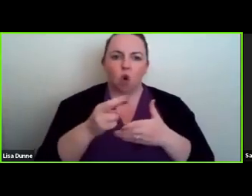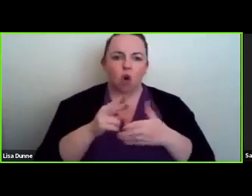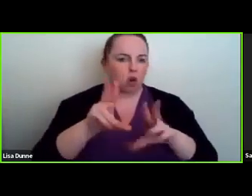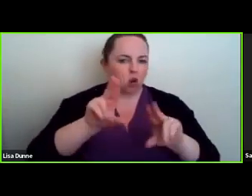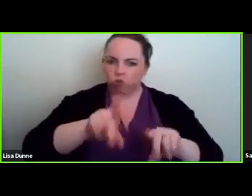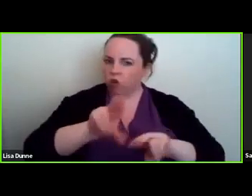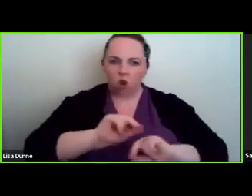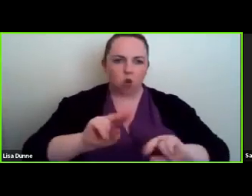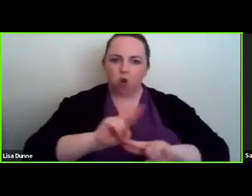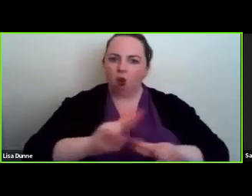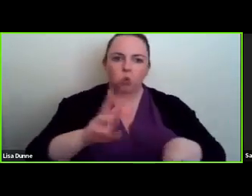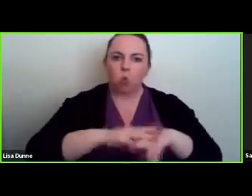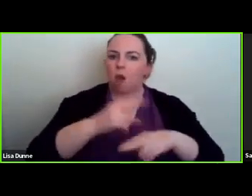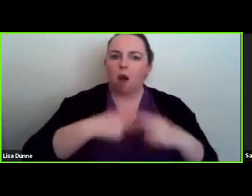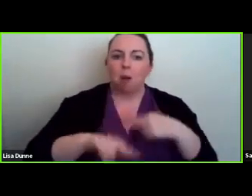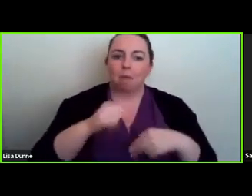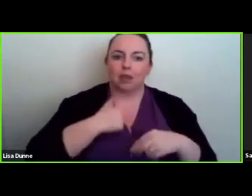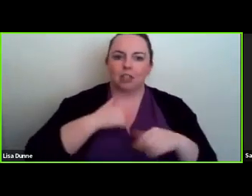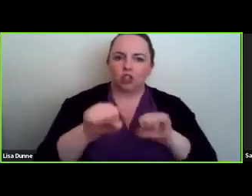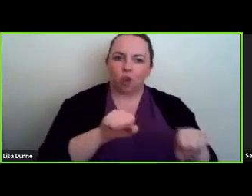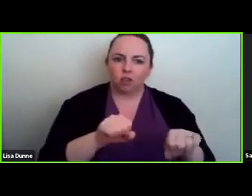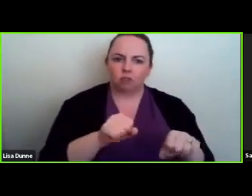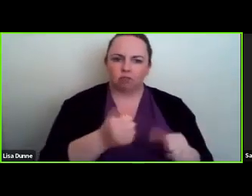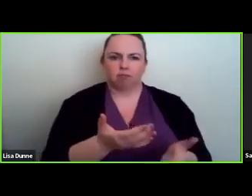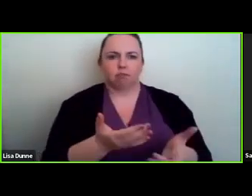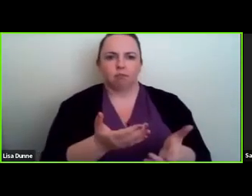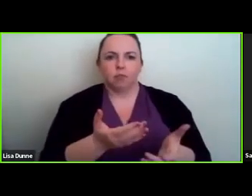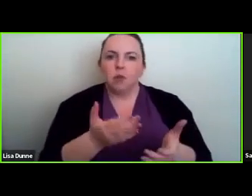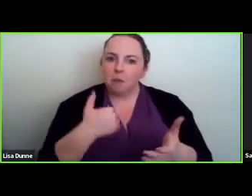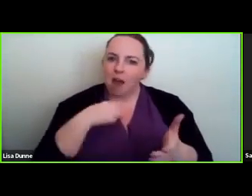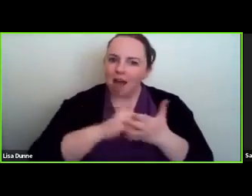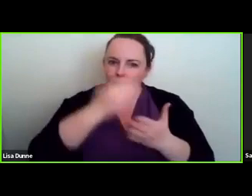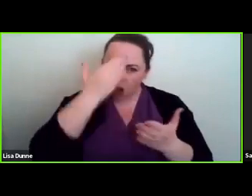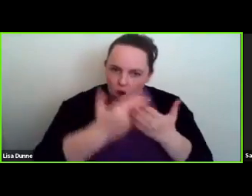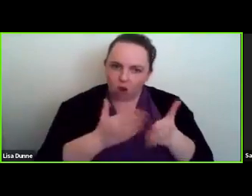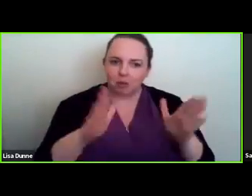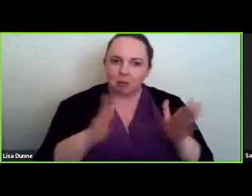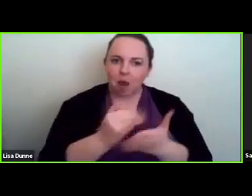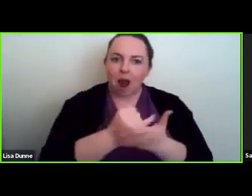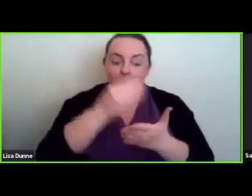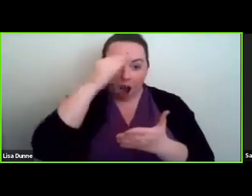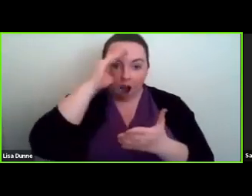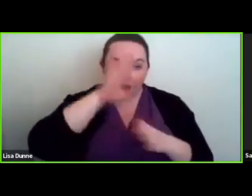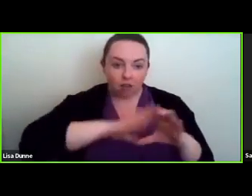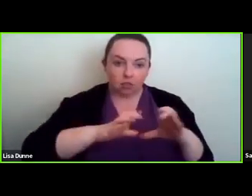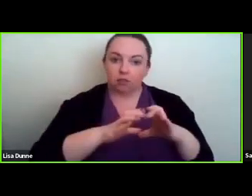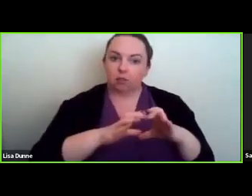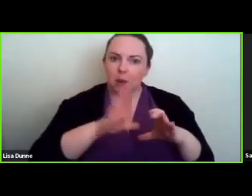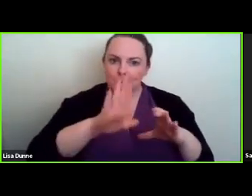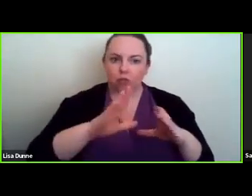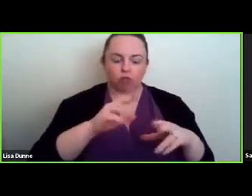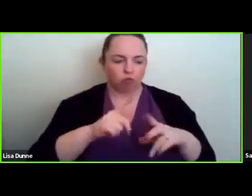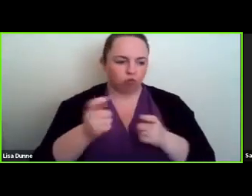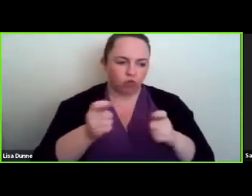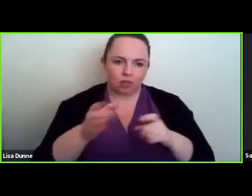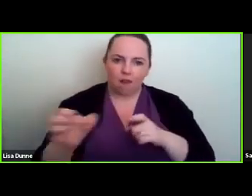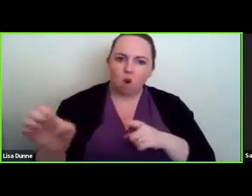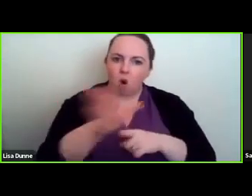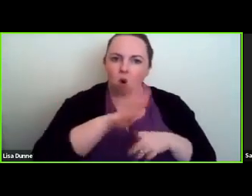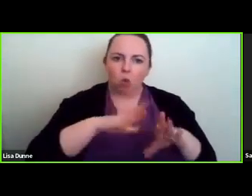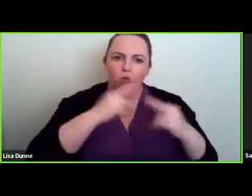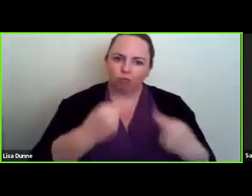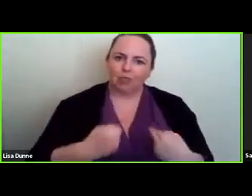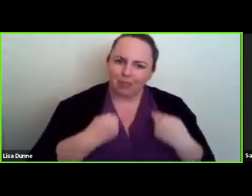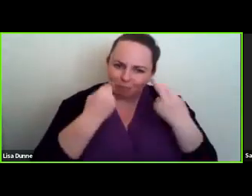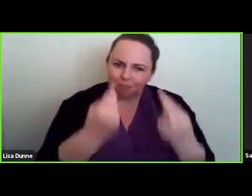in the first place. And so we have to learn as a small island of Ireland to treat people with respect and dignity as our